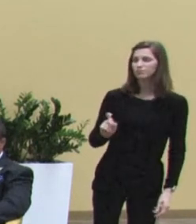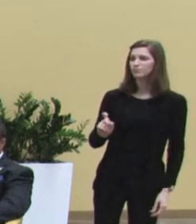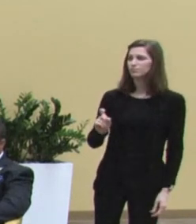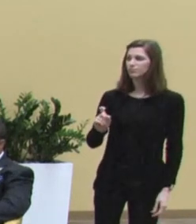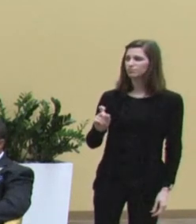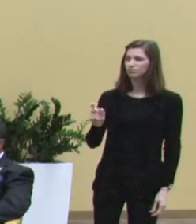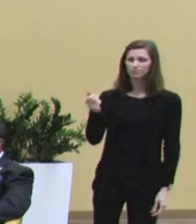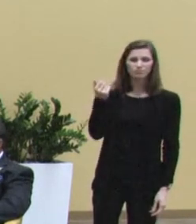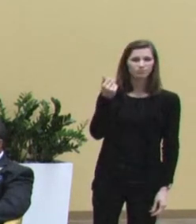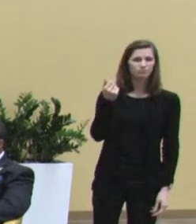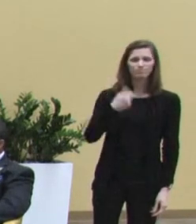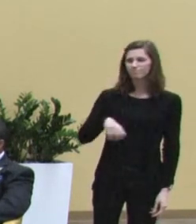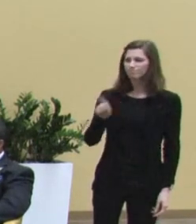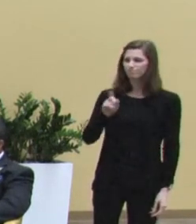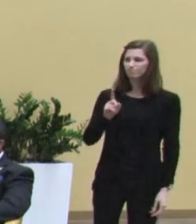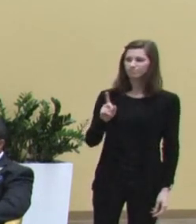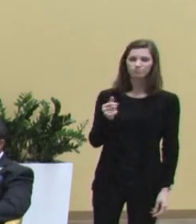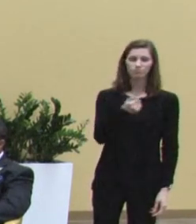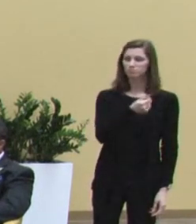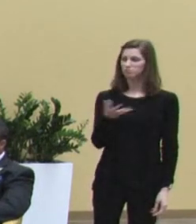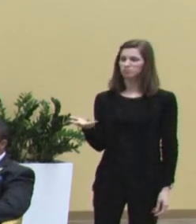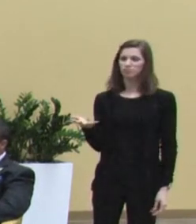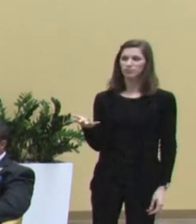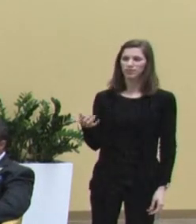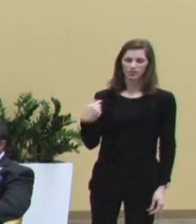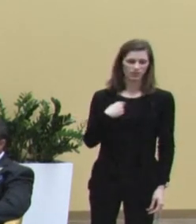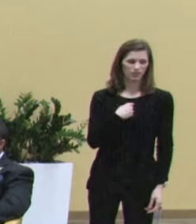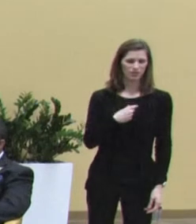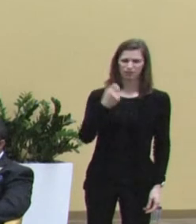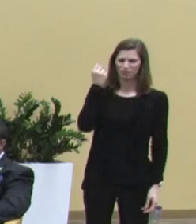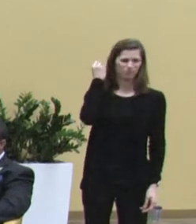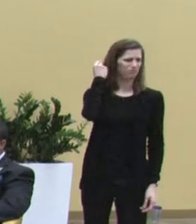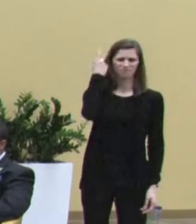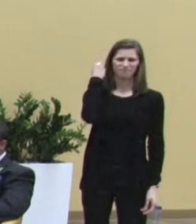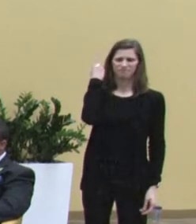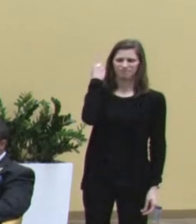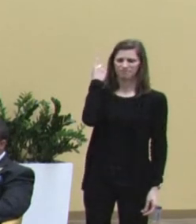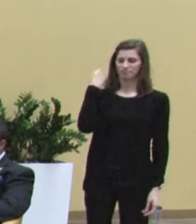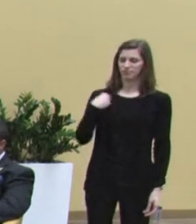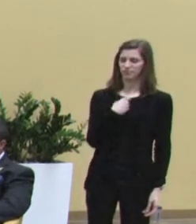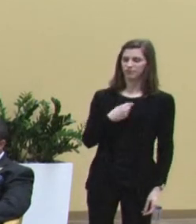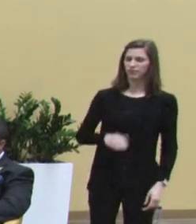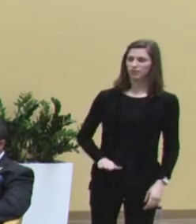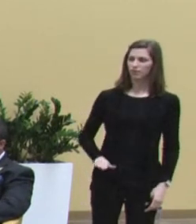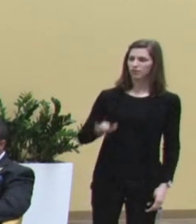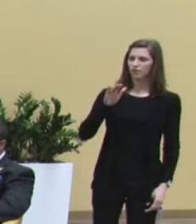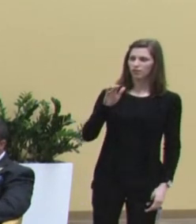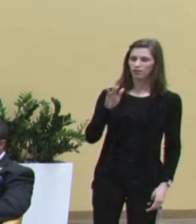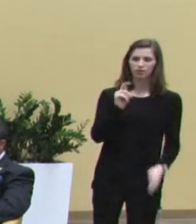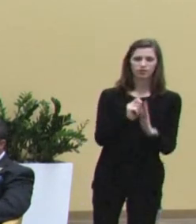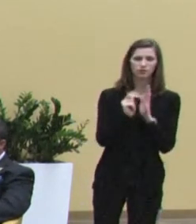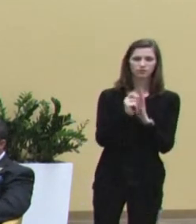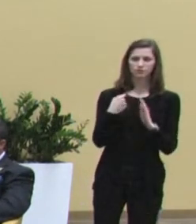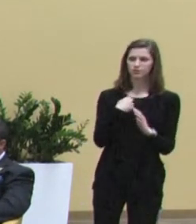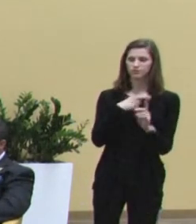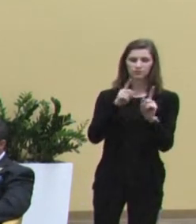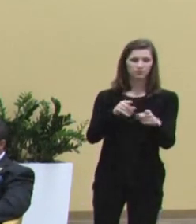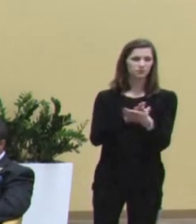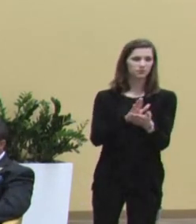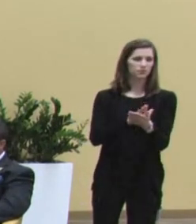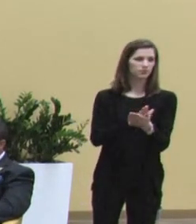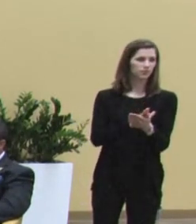So we don't understand. And we were also raised in a time where we got to go to school with